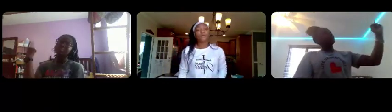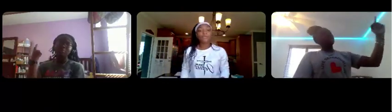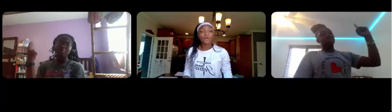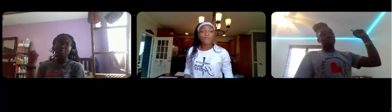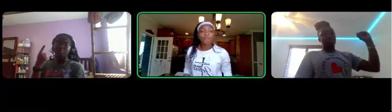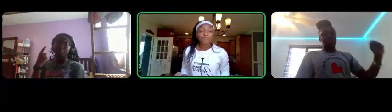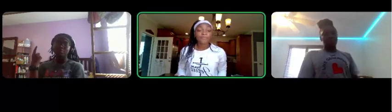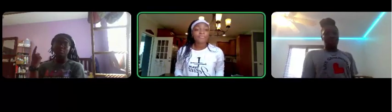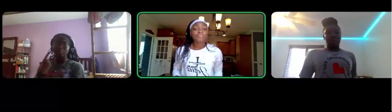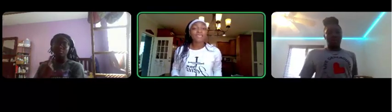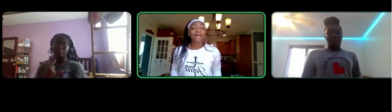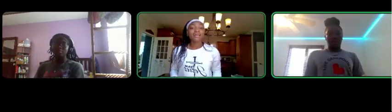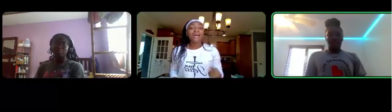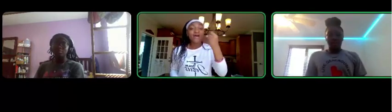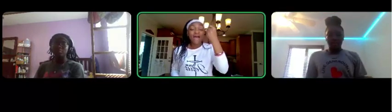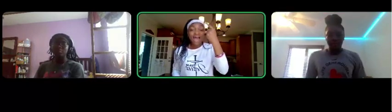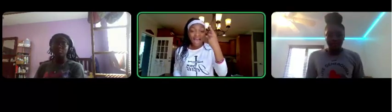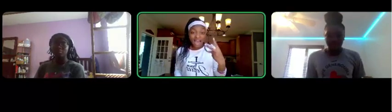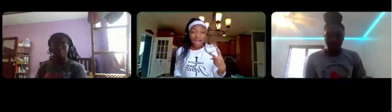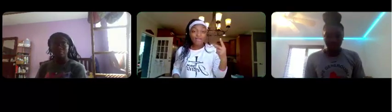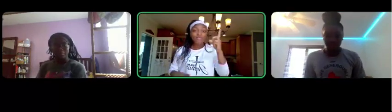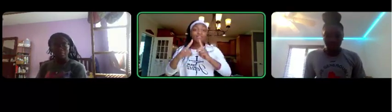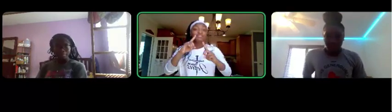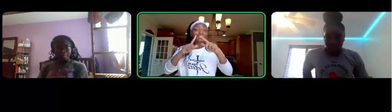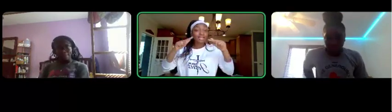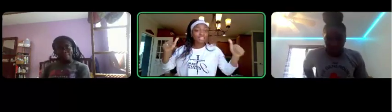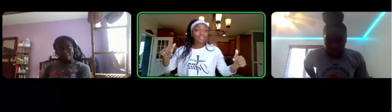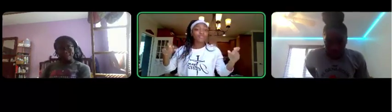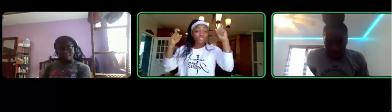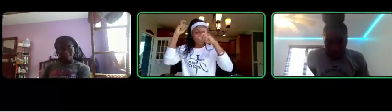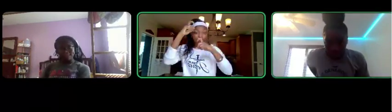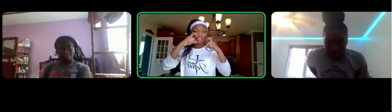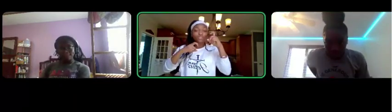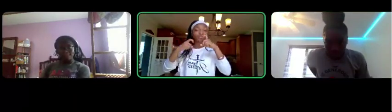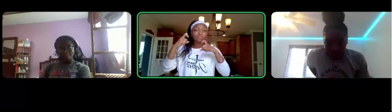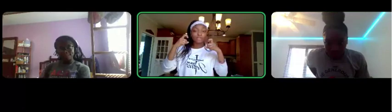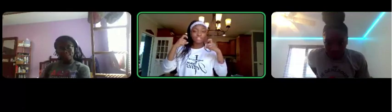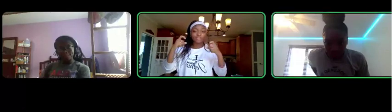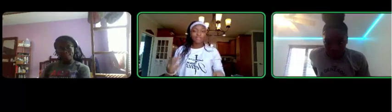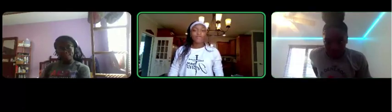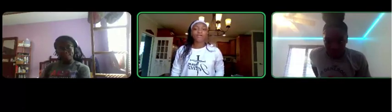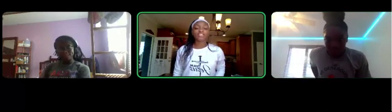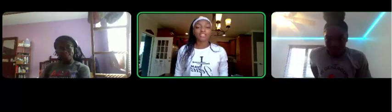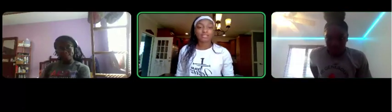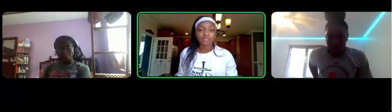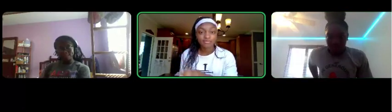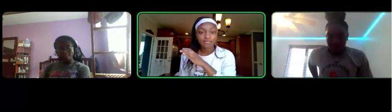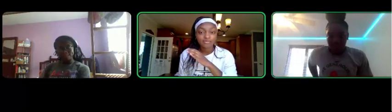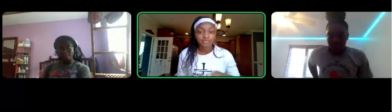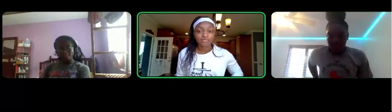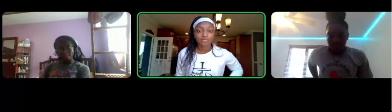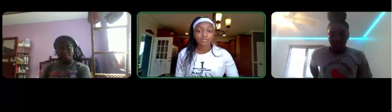Remember that half of sign language is facial expression. Watch this.